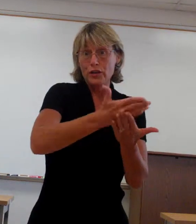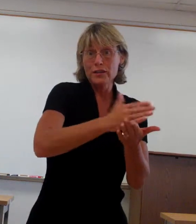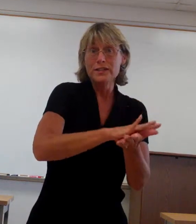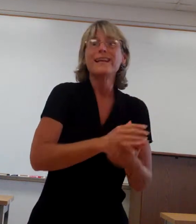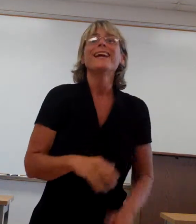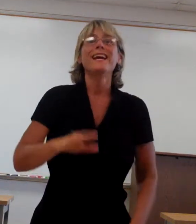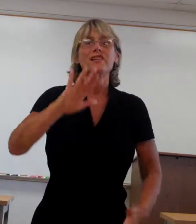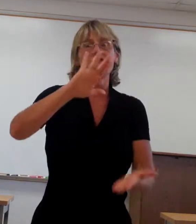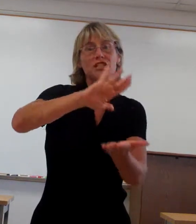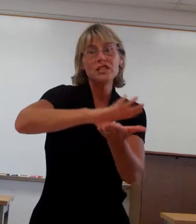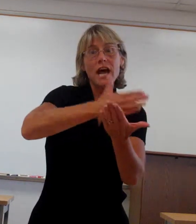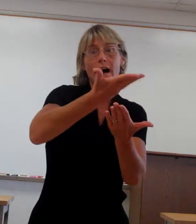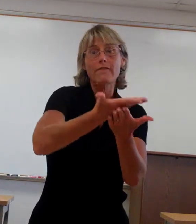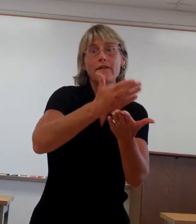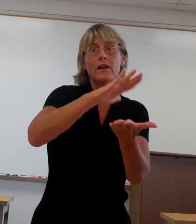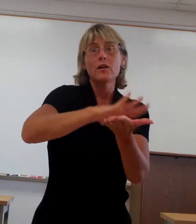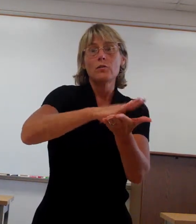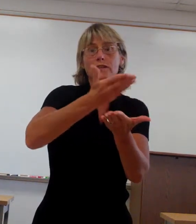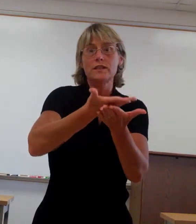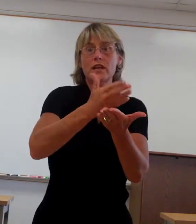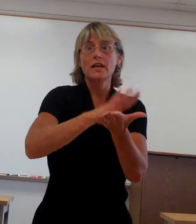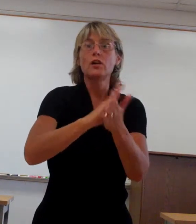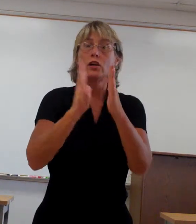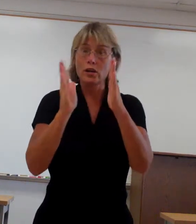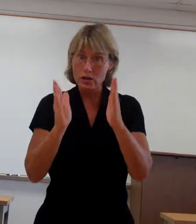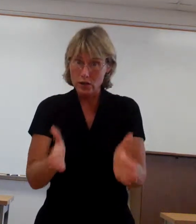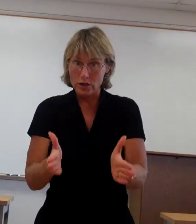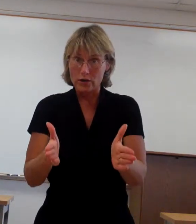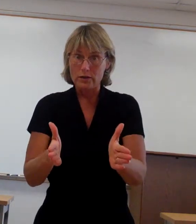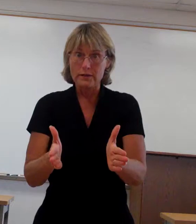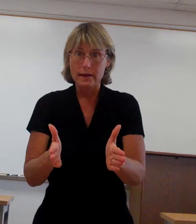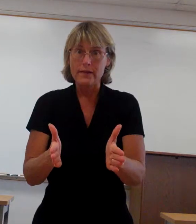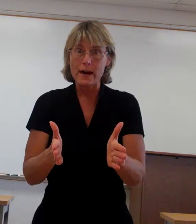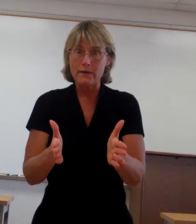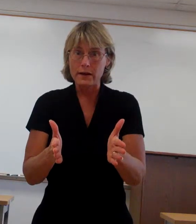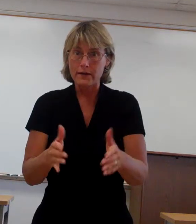cooks. He's a chef, which is a cooker. Not that I would ever